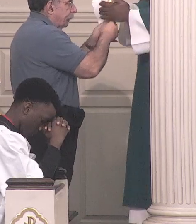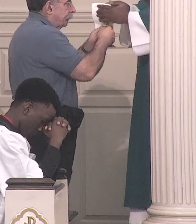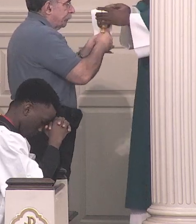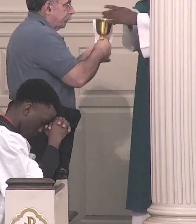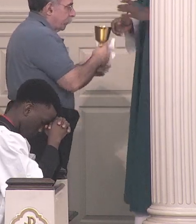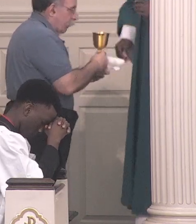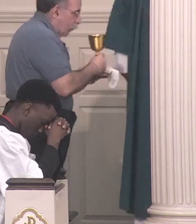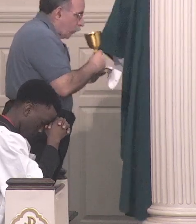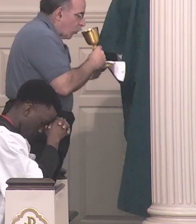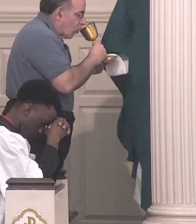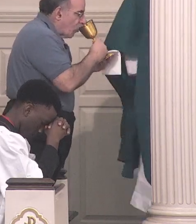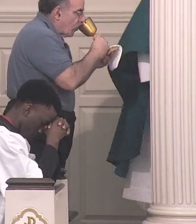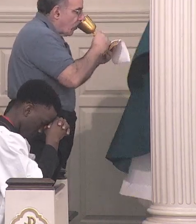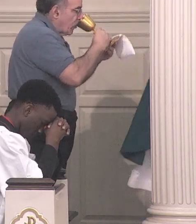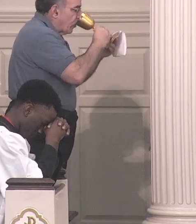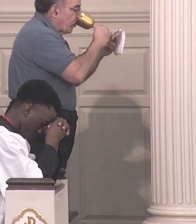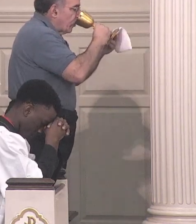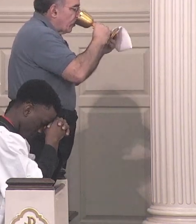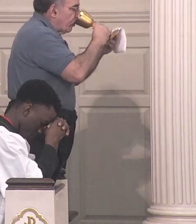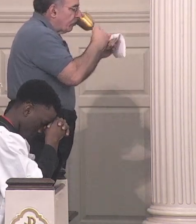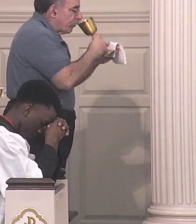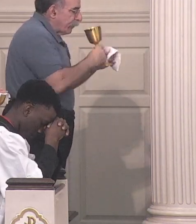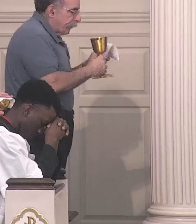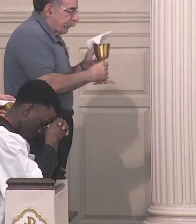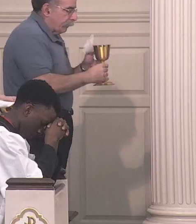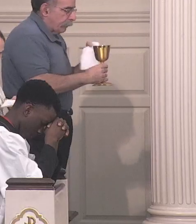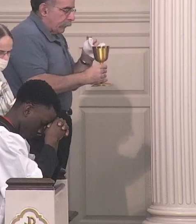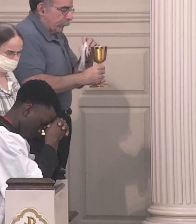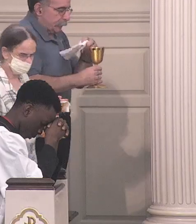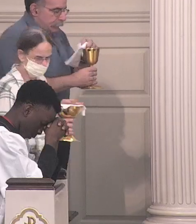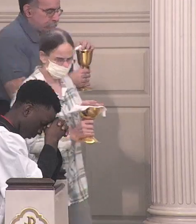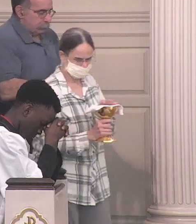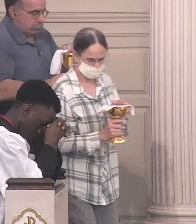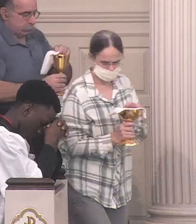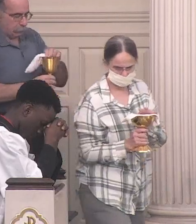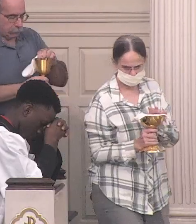adiuva me Domine.